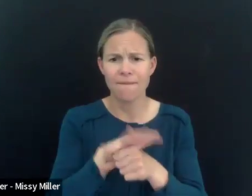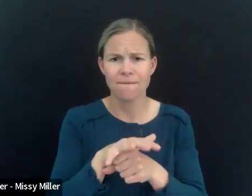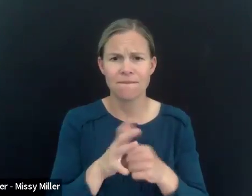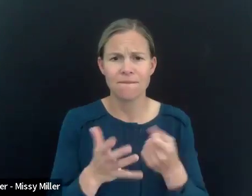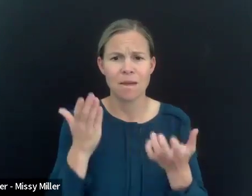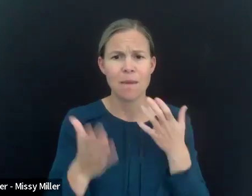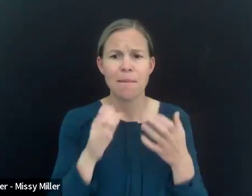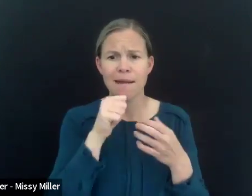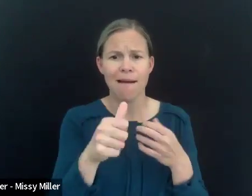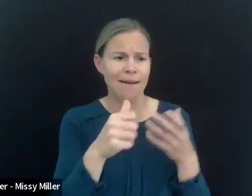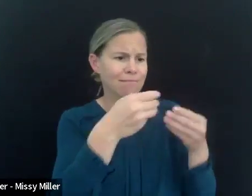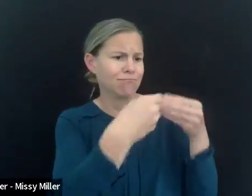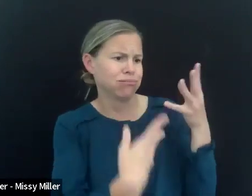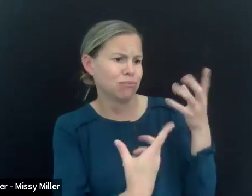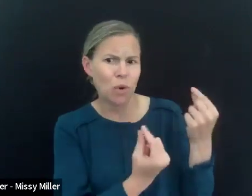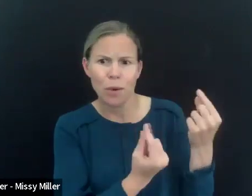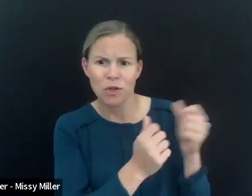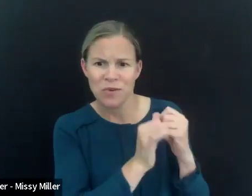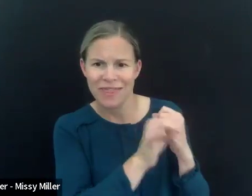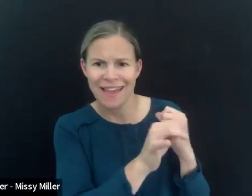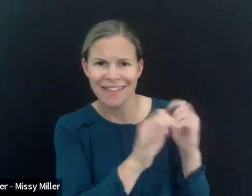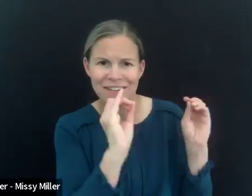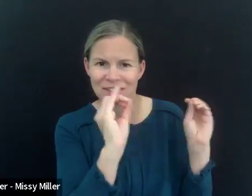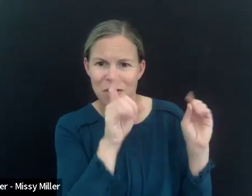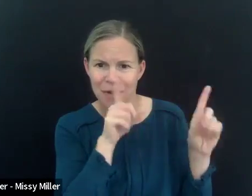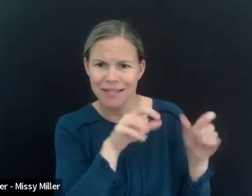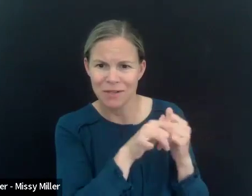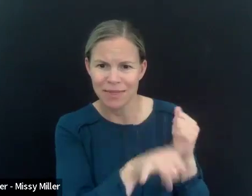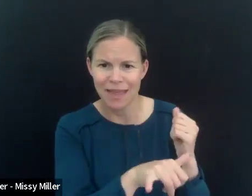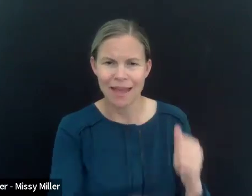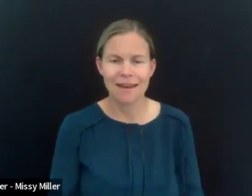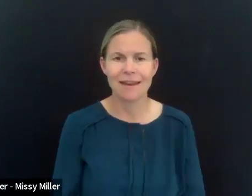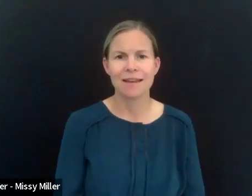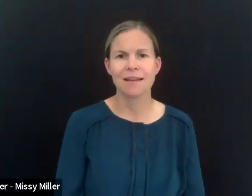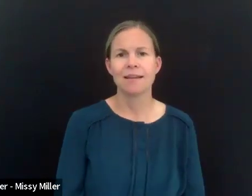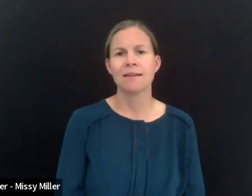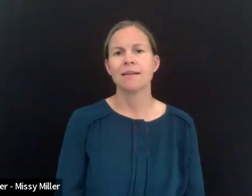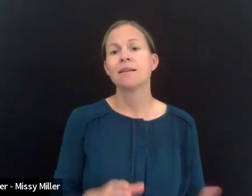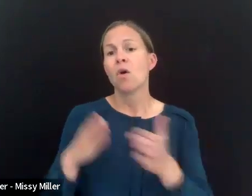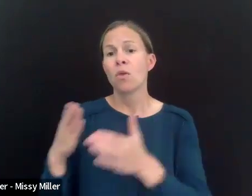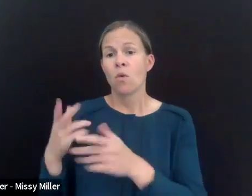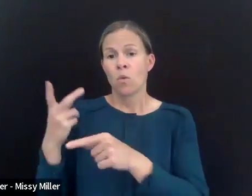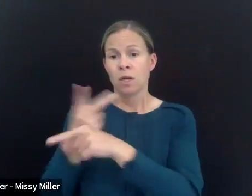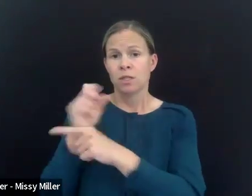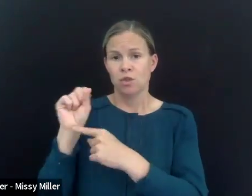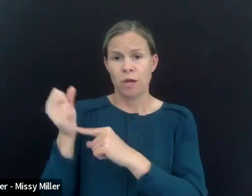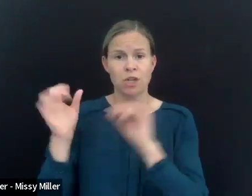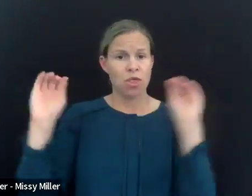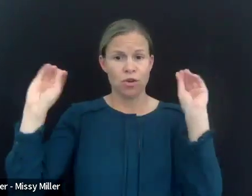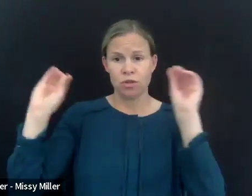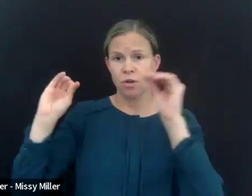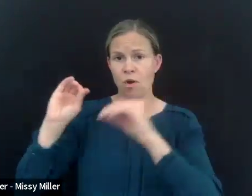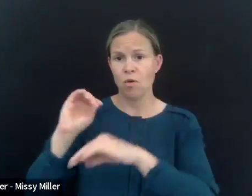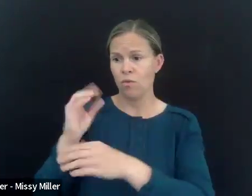down menu item for that. That's like best case scenario. Worst case scenario, though, it's when there's not a drop down menu